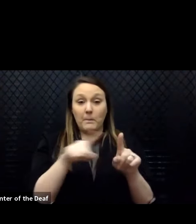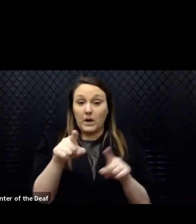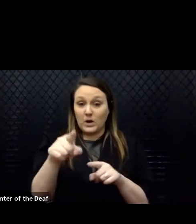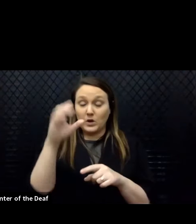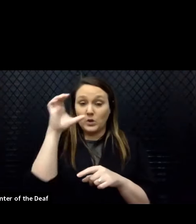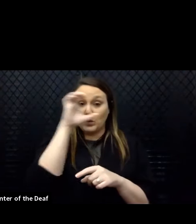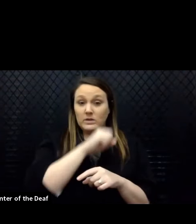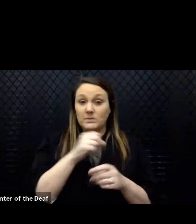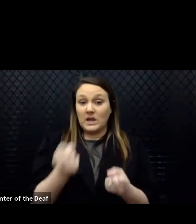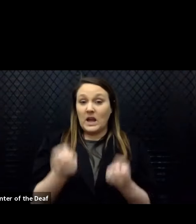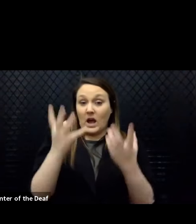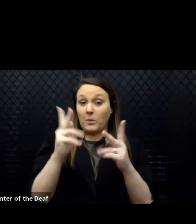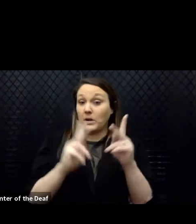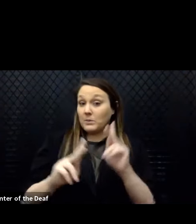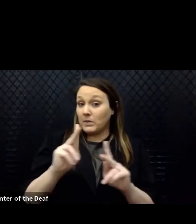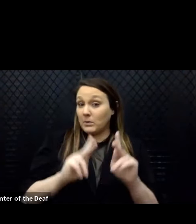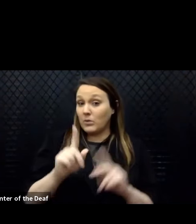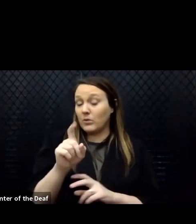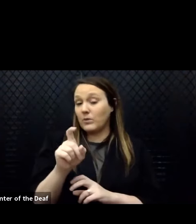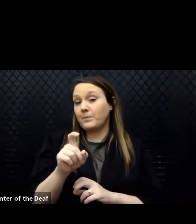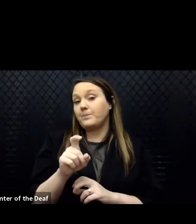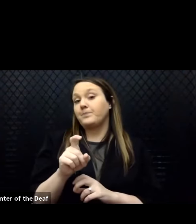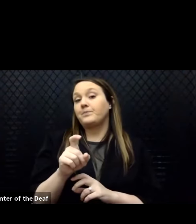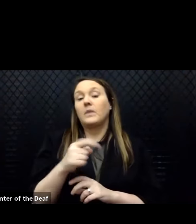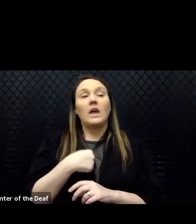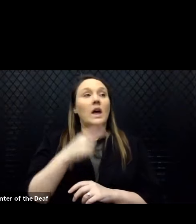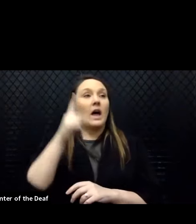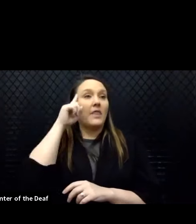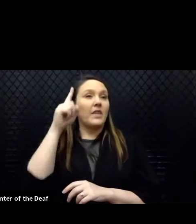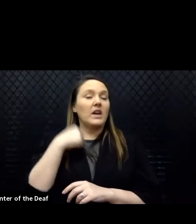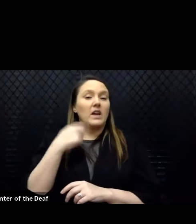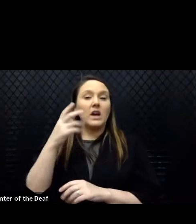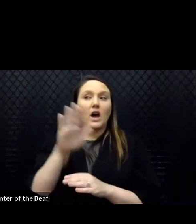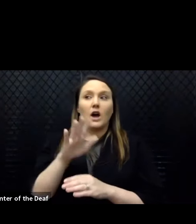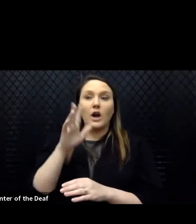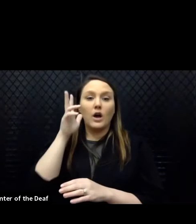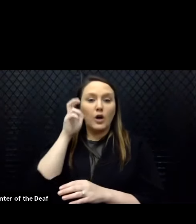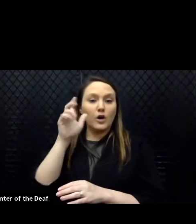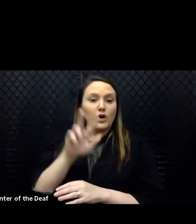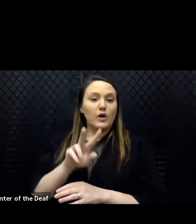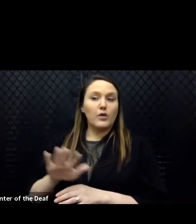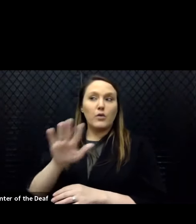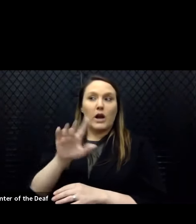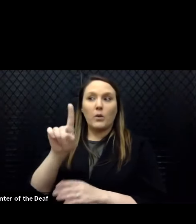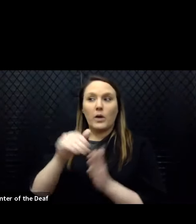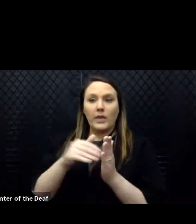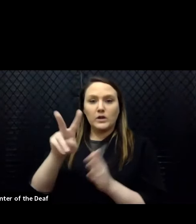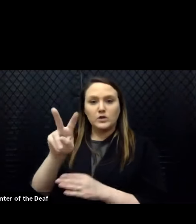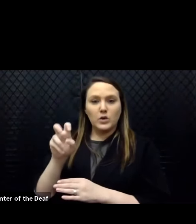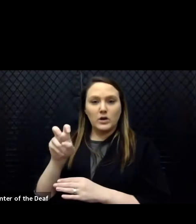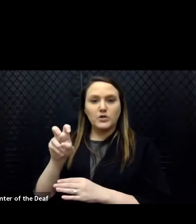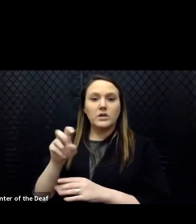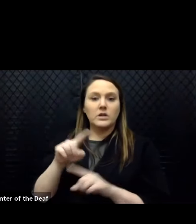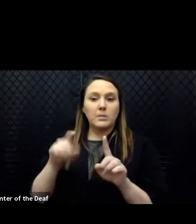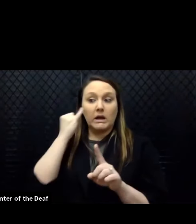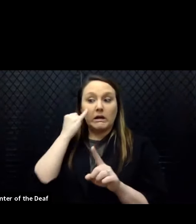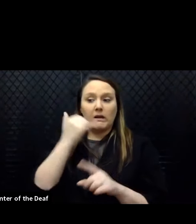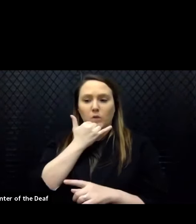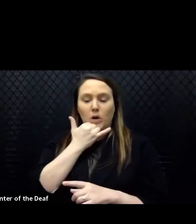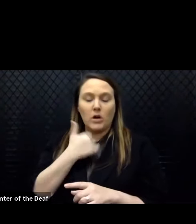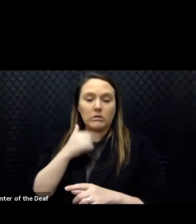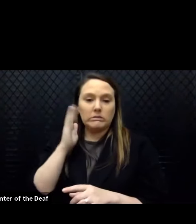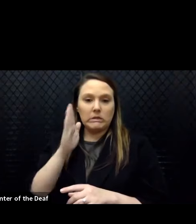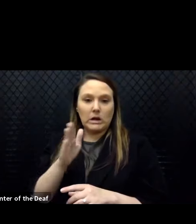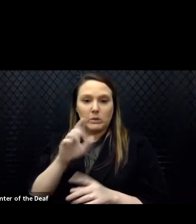testing? I think the number I heard was around 1,200, but if that's wrong, we'll follow back up. But that was the number